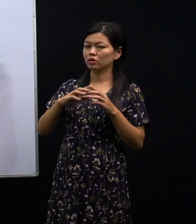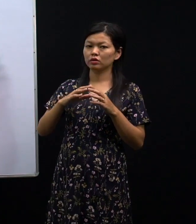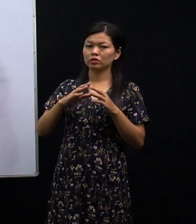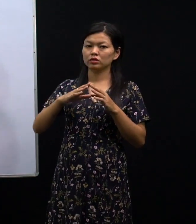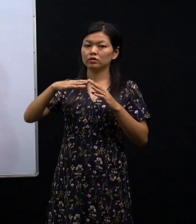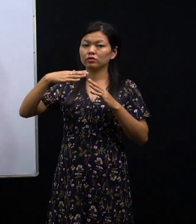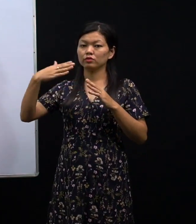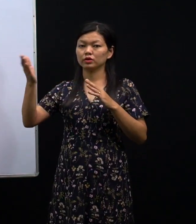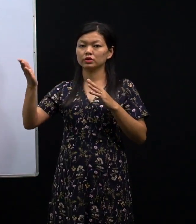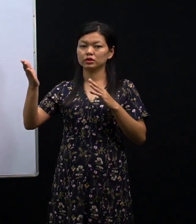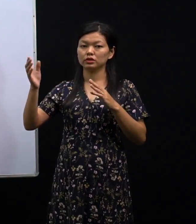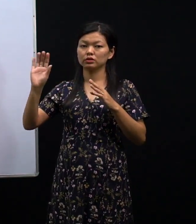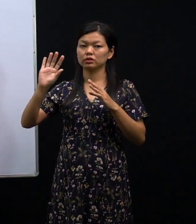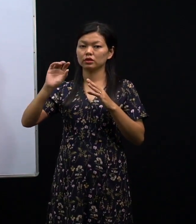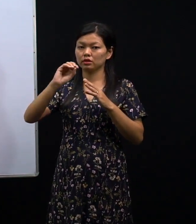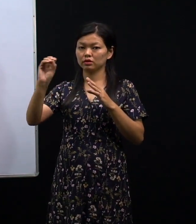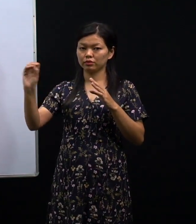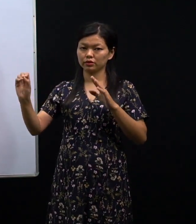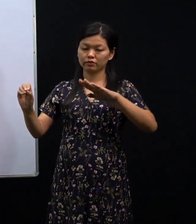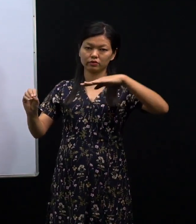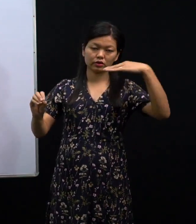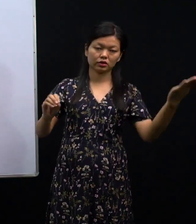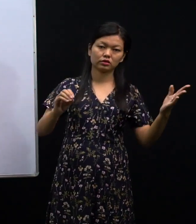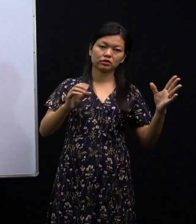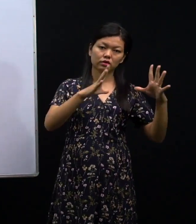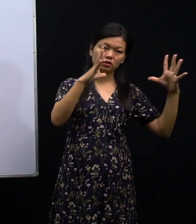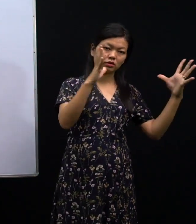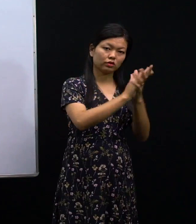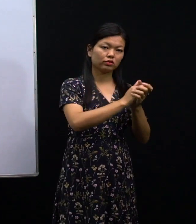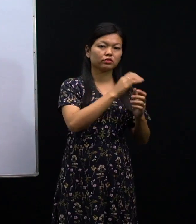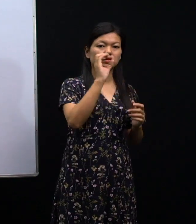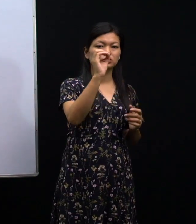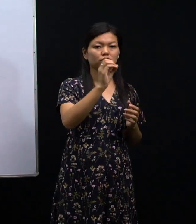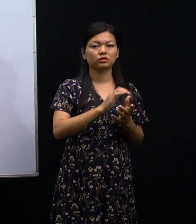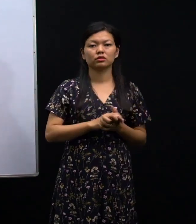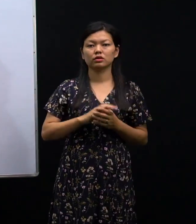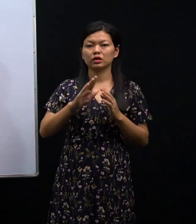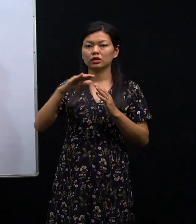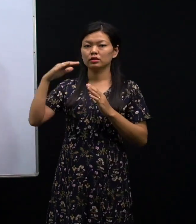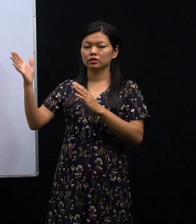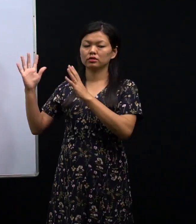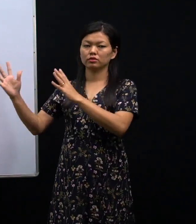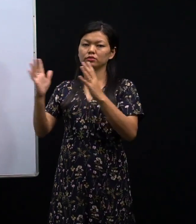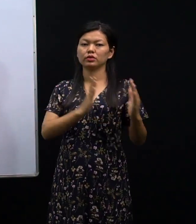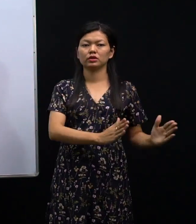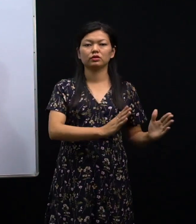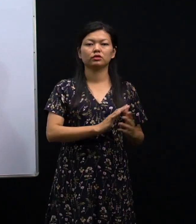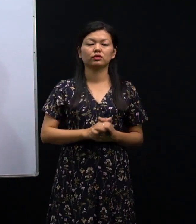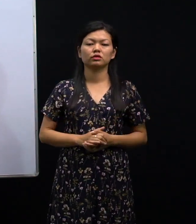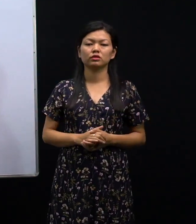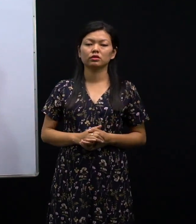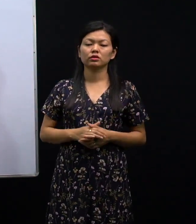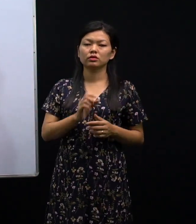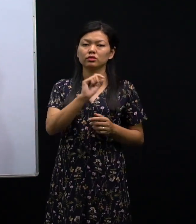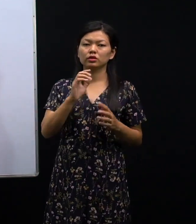totally 0. Then if right side totally 0, you can bring this one that side. And this one will be here. So what you can